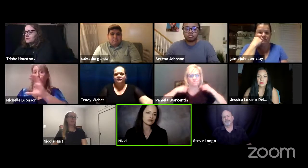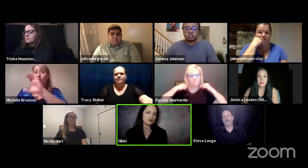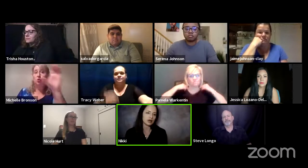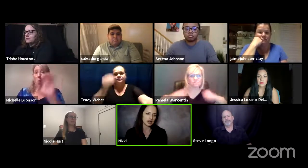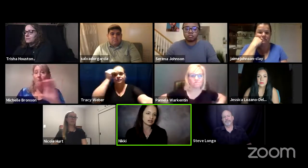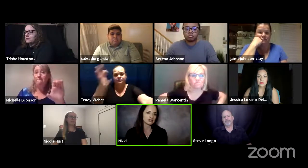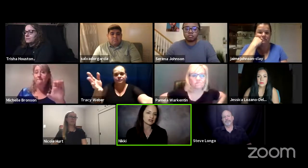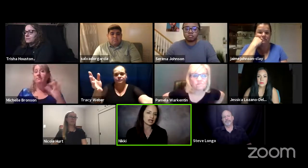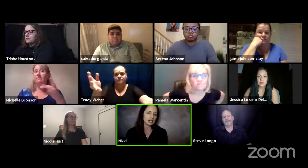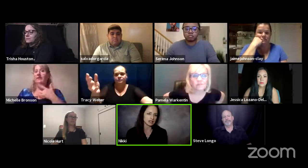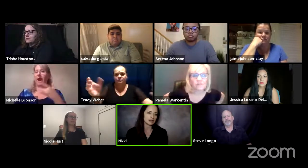for ages 18 and up.